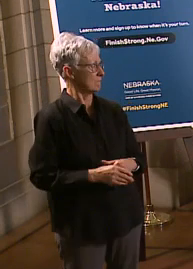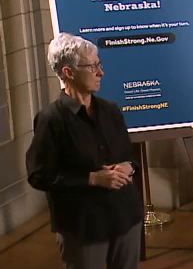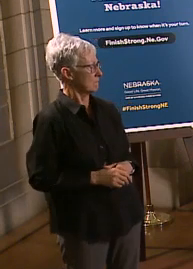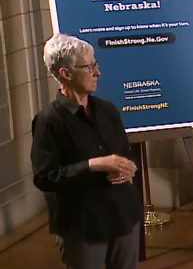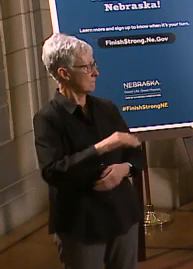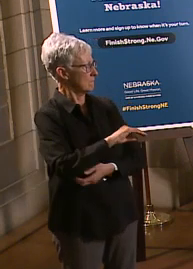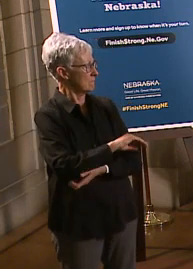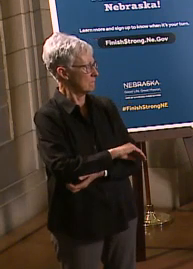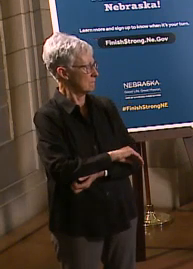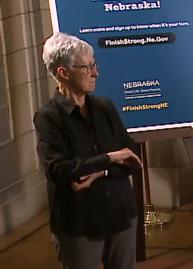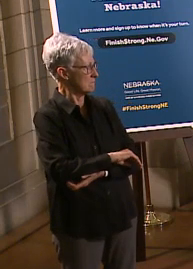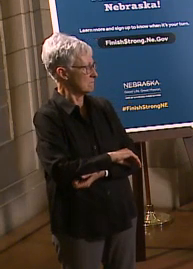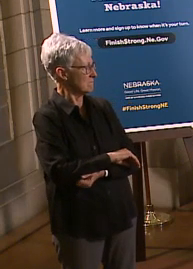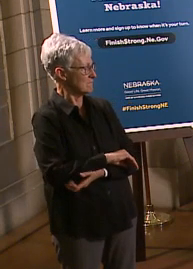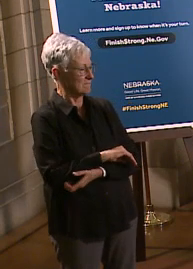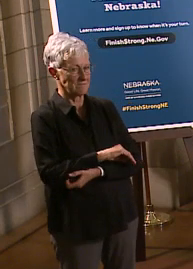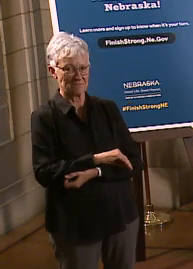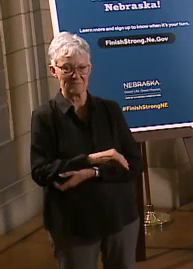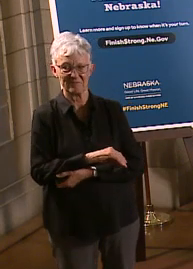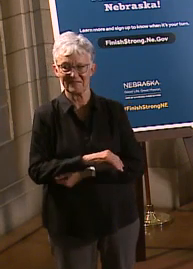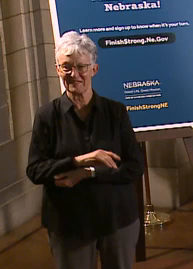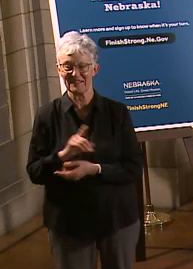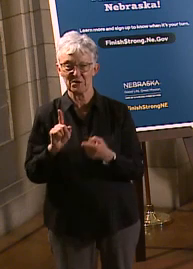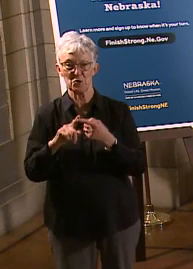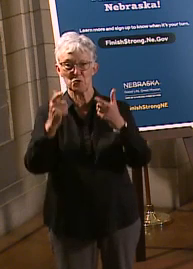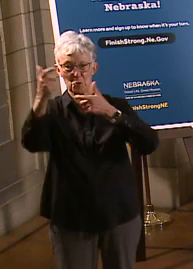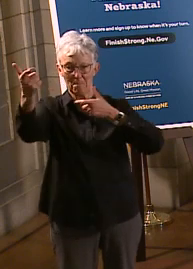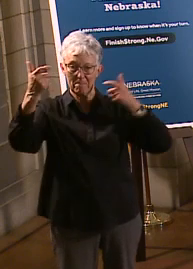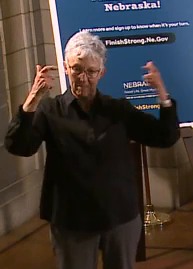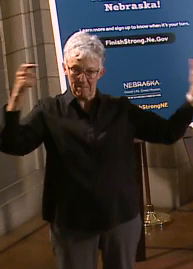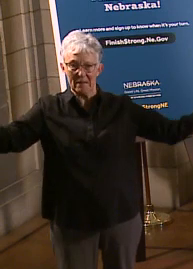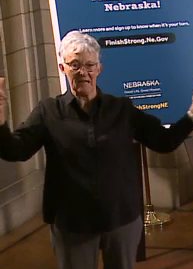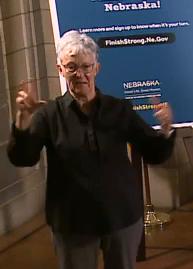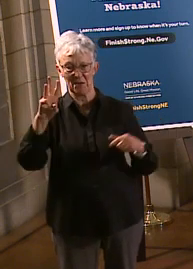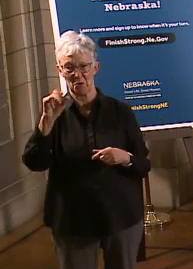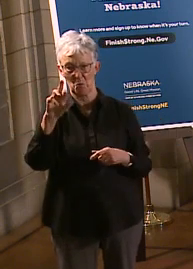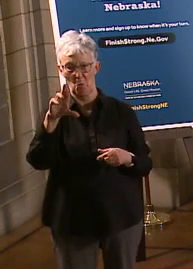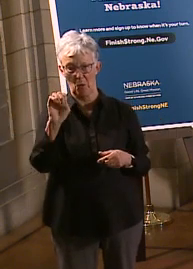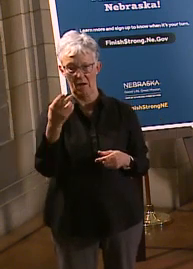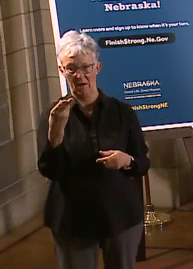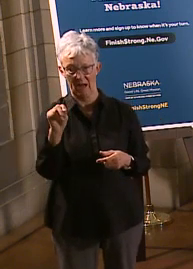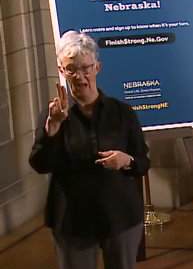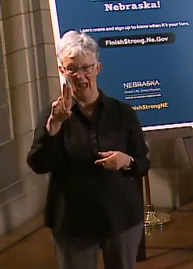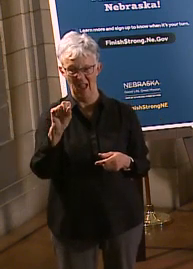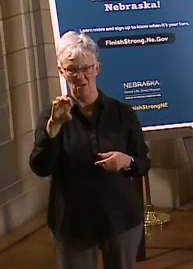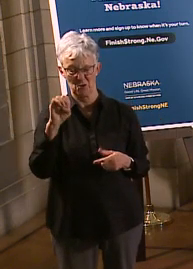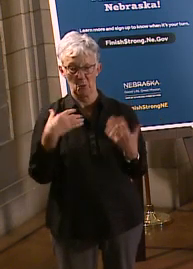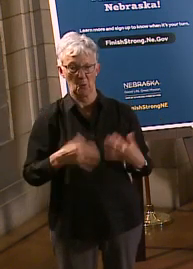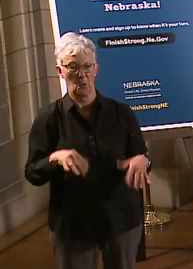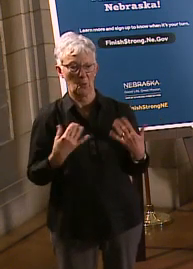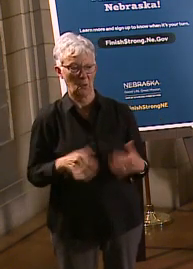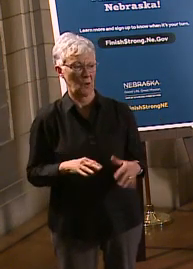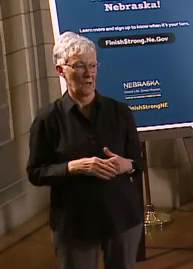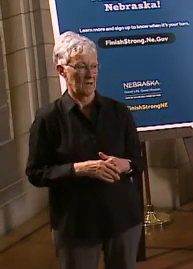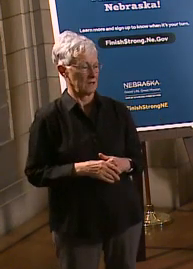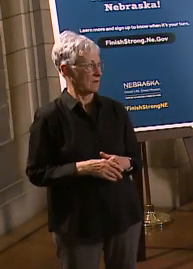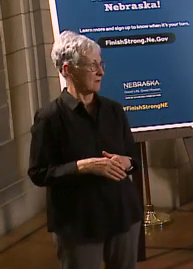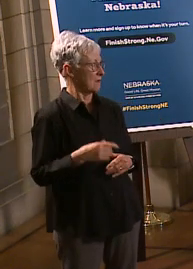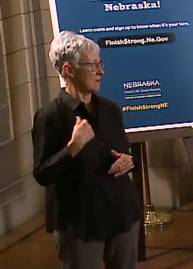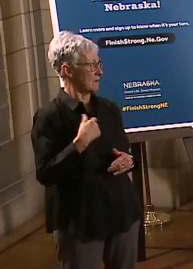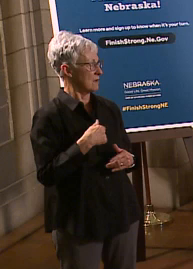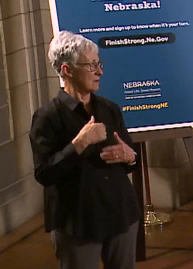large warehouses. And obviously, that's 1 billion takes up a lot of space. We send them to the